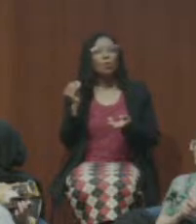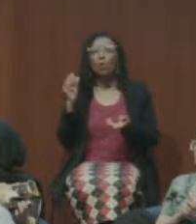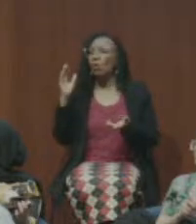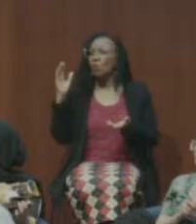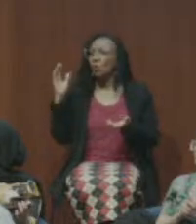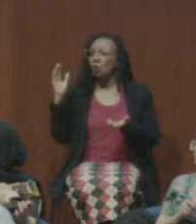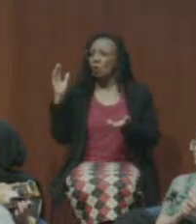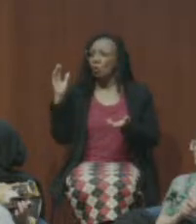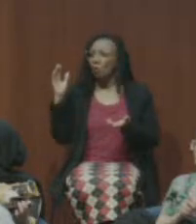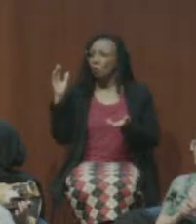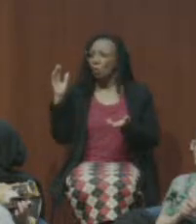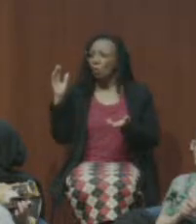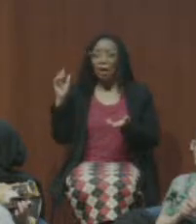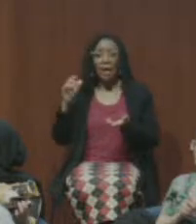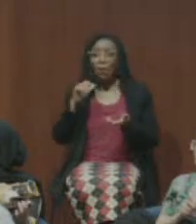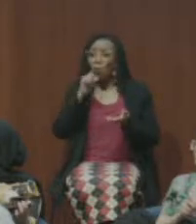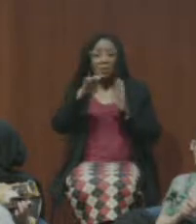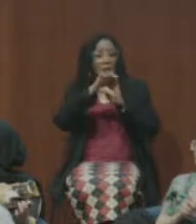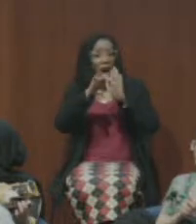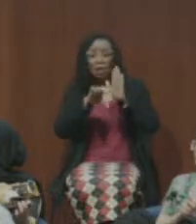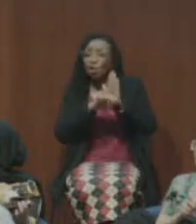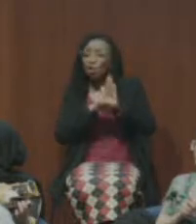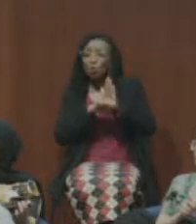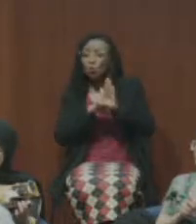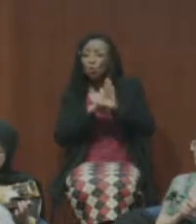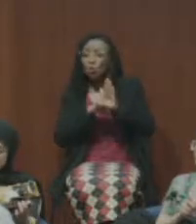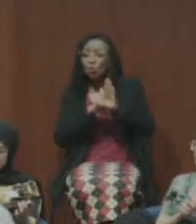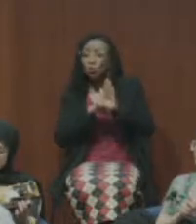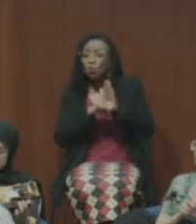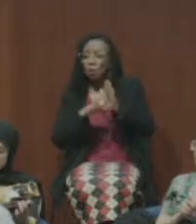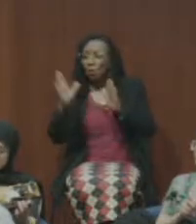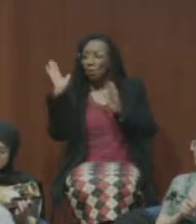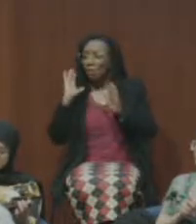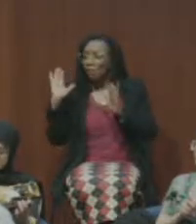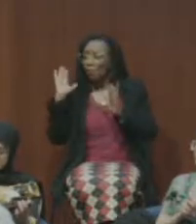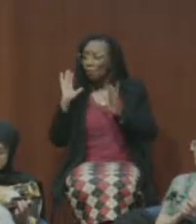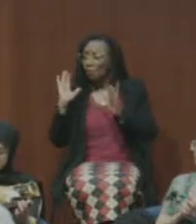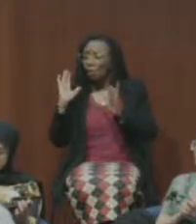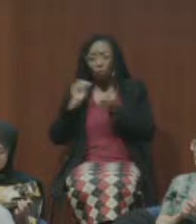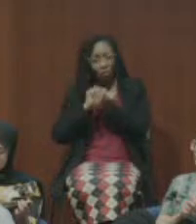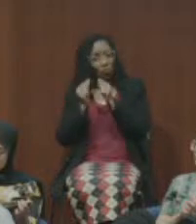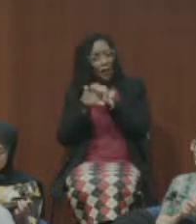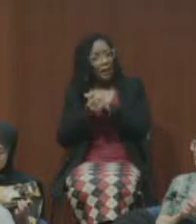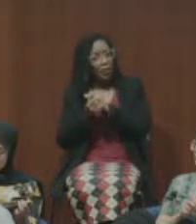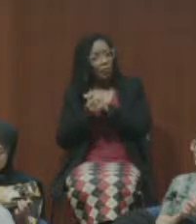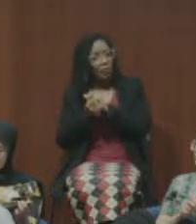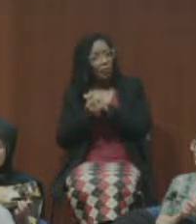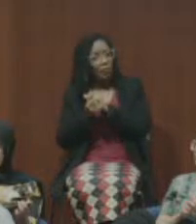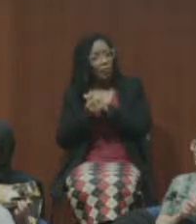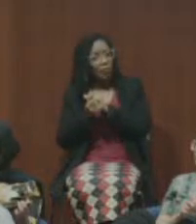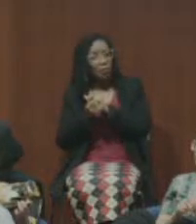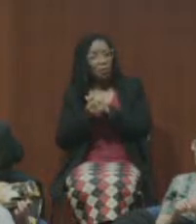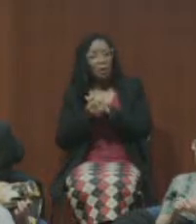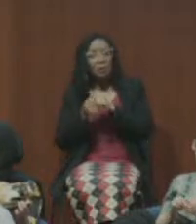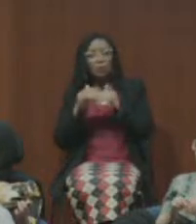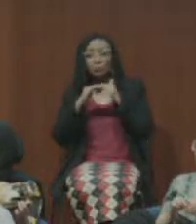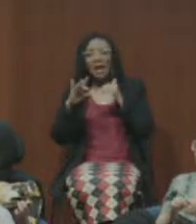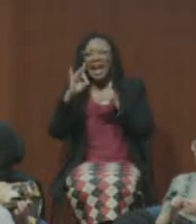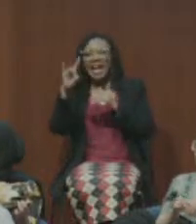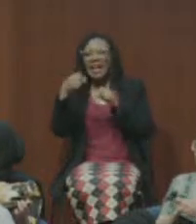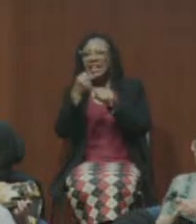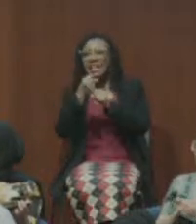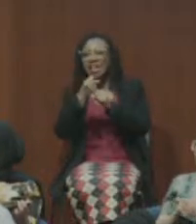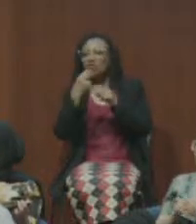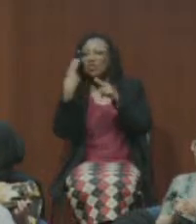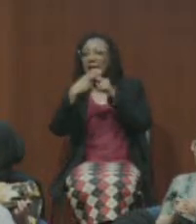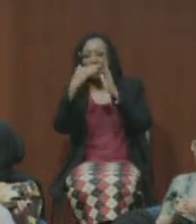though I thought it was unconstitutional and should be completely abolished, we were able to reduce it to 8 flat years.